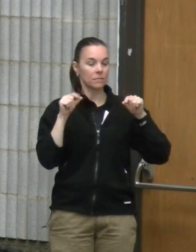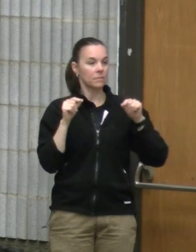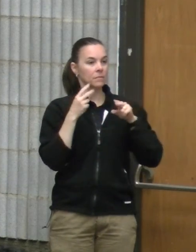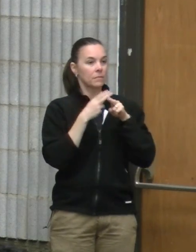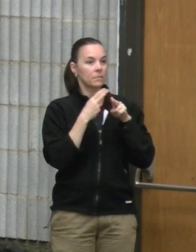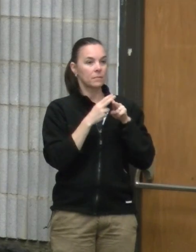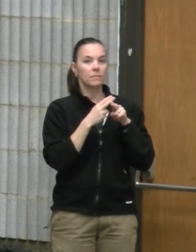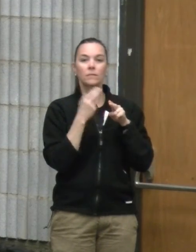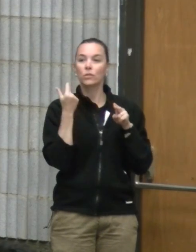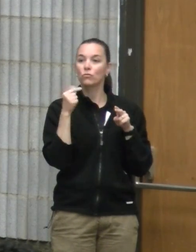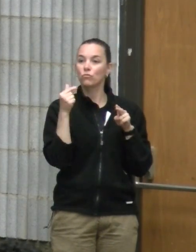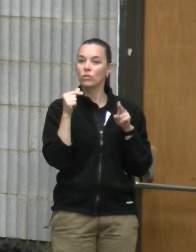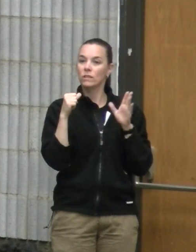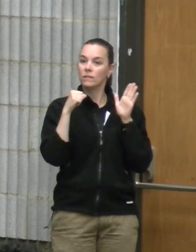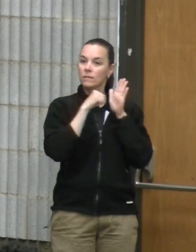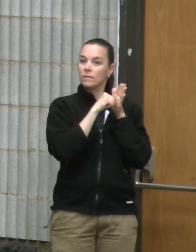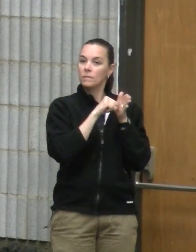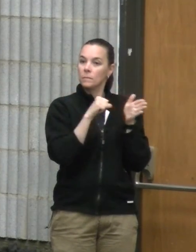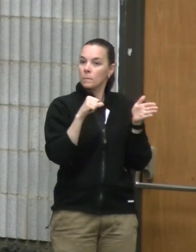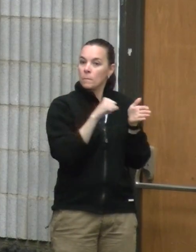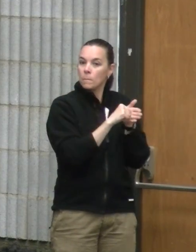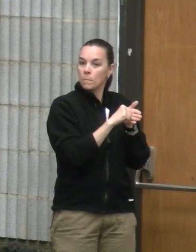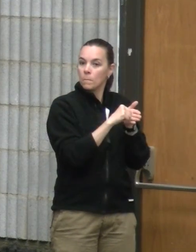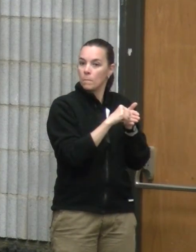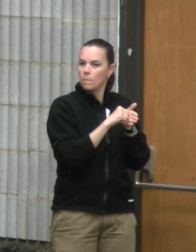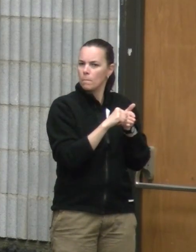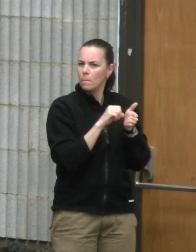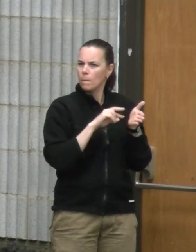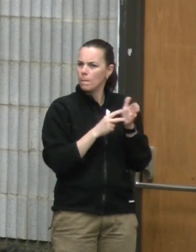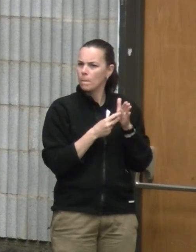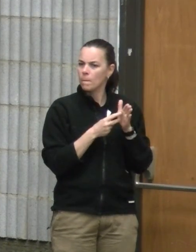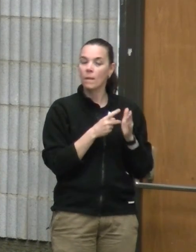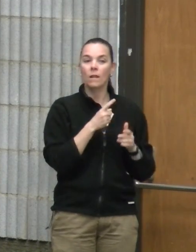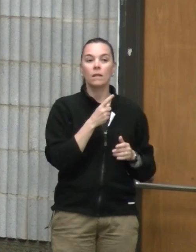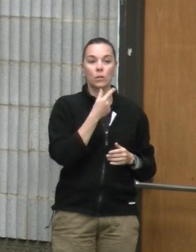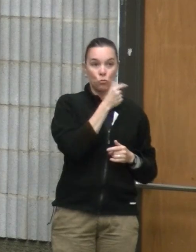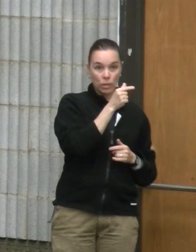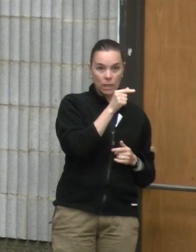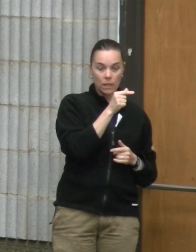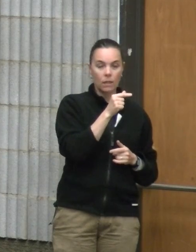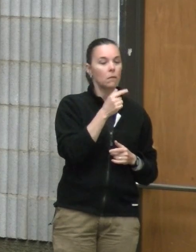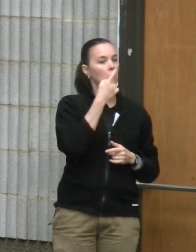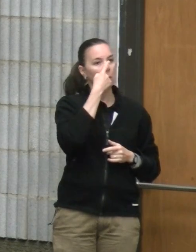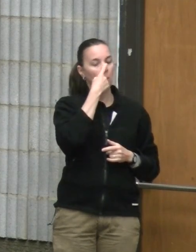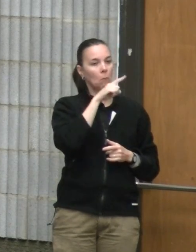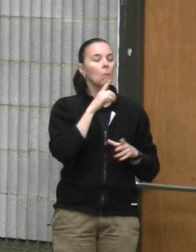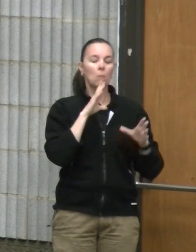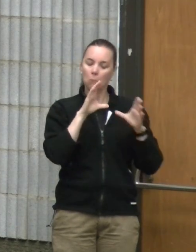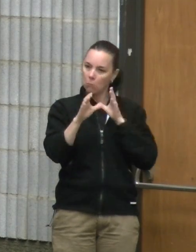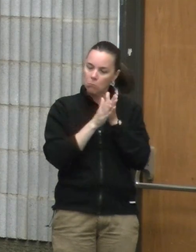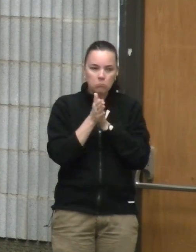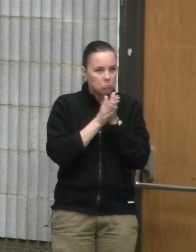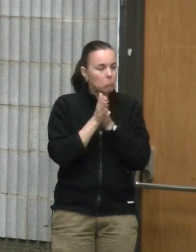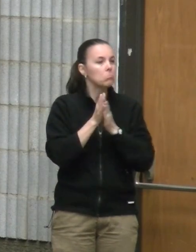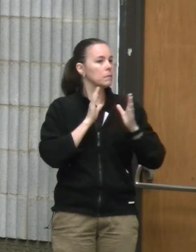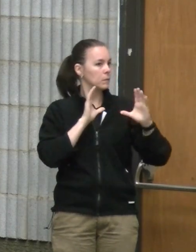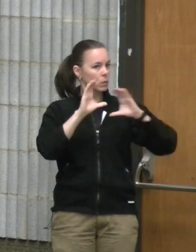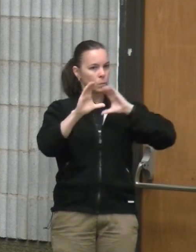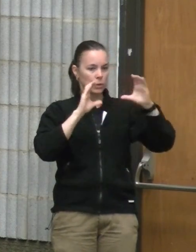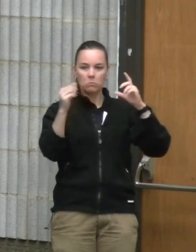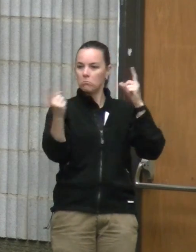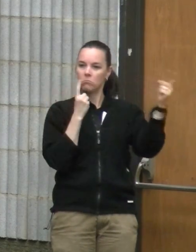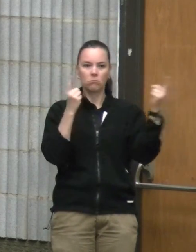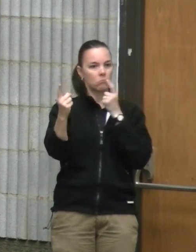what these mean are, if you're wearing a green sticker on your badge, that means you're actively seeking communication with others and you'd like to be approached by someone